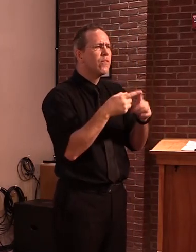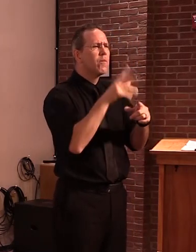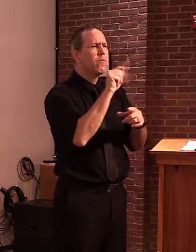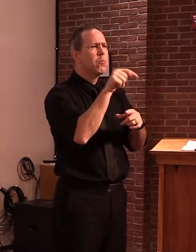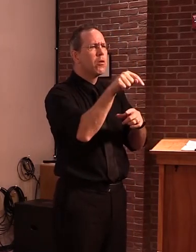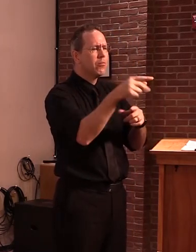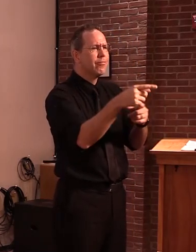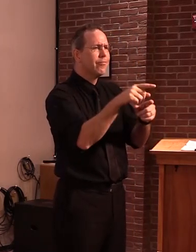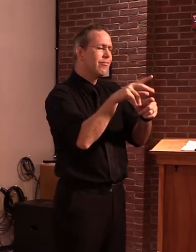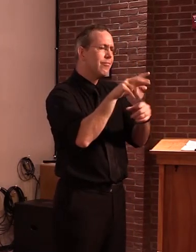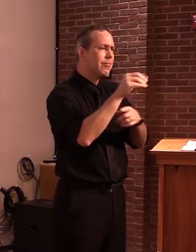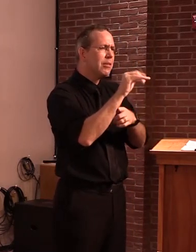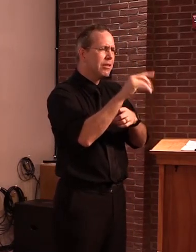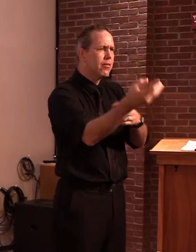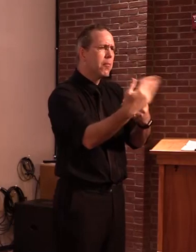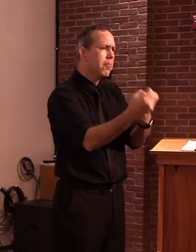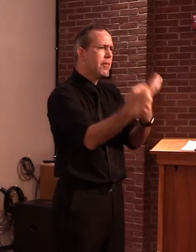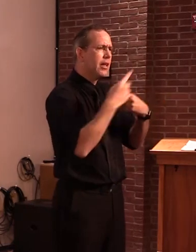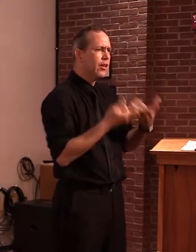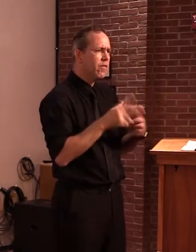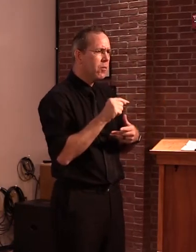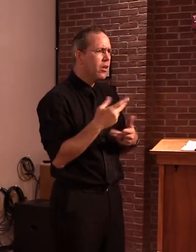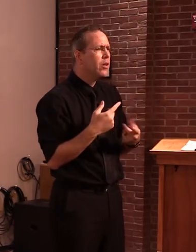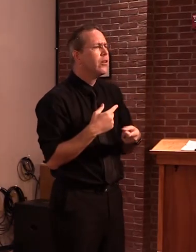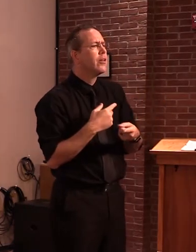for release.